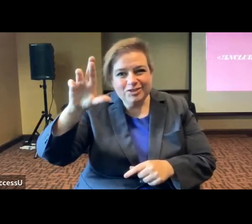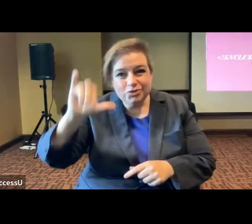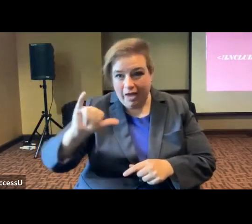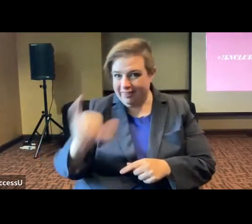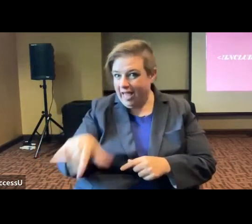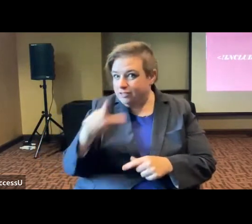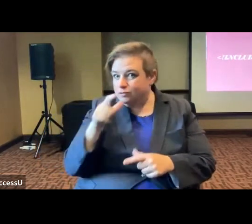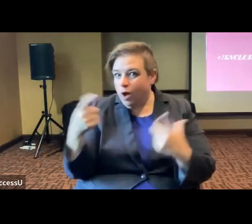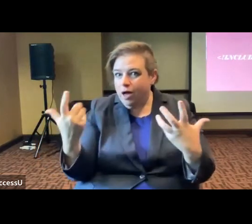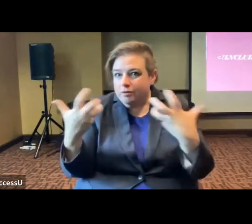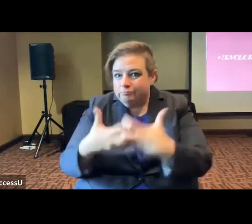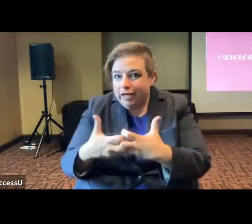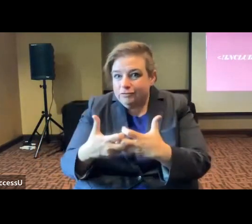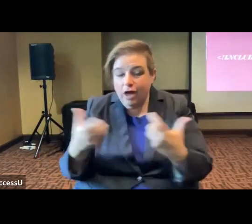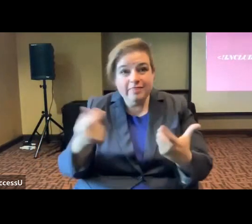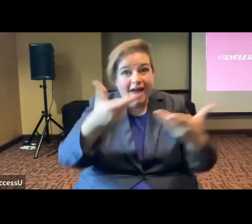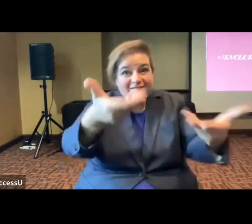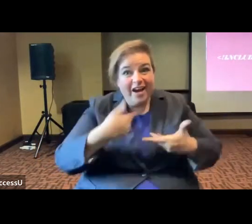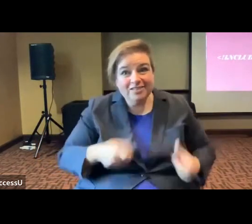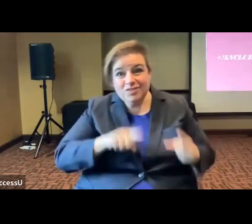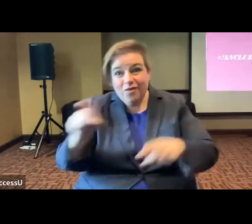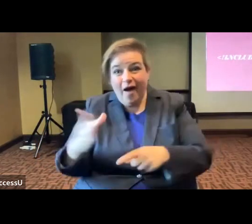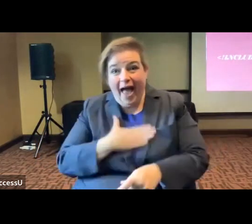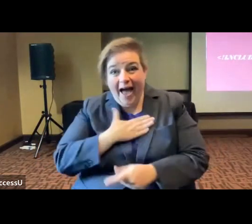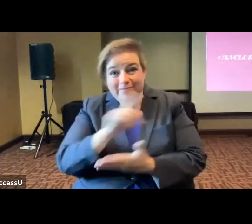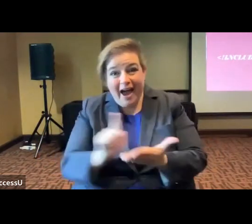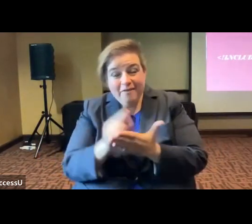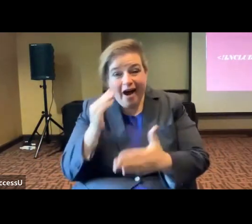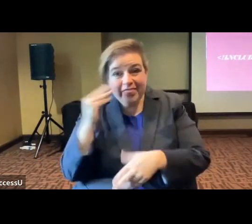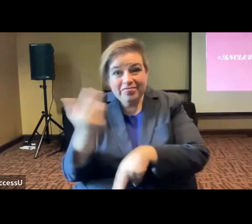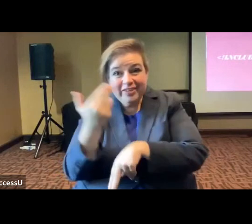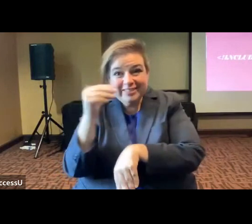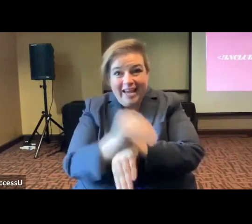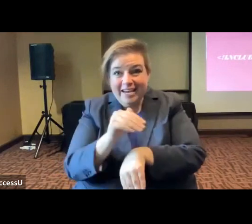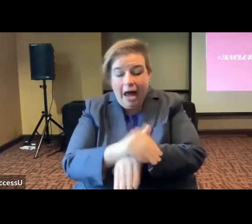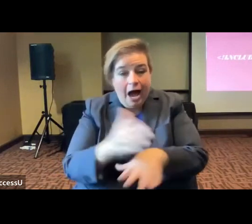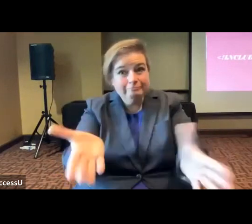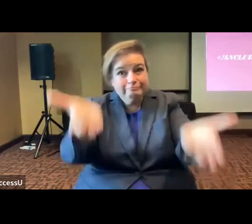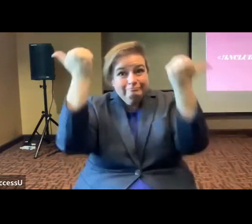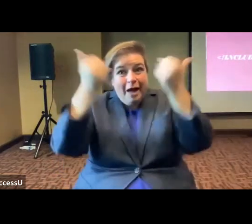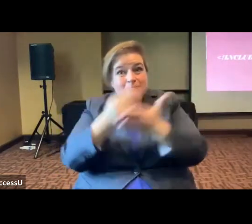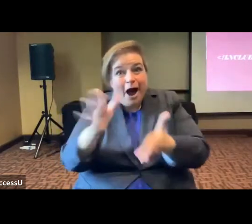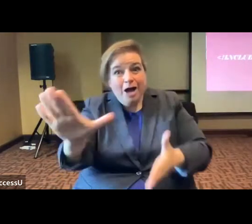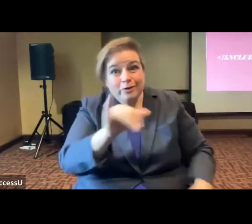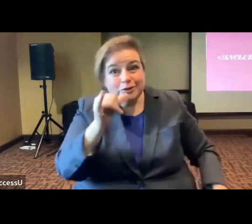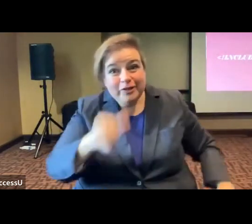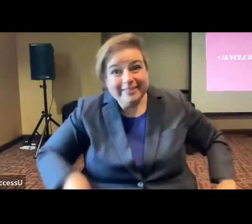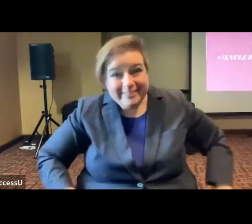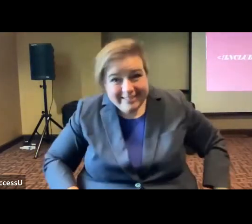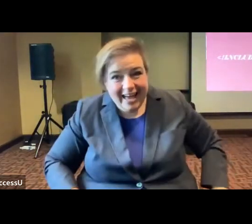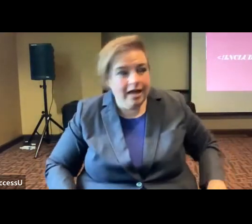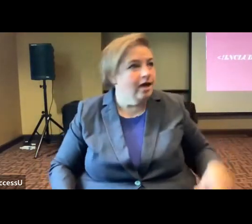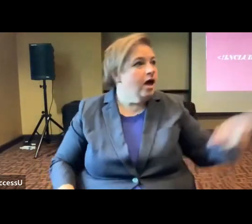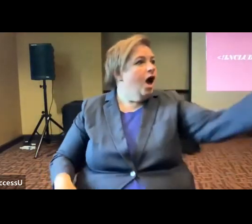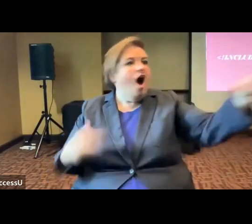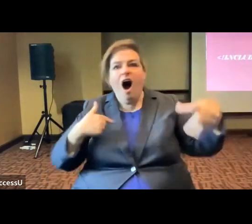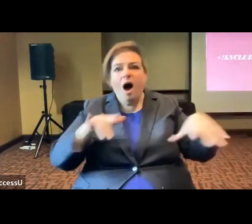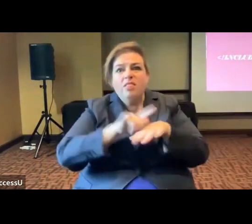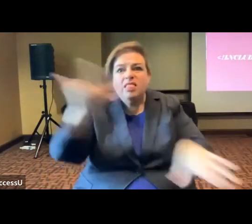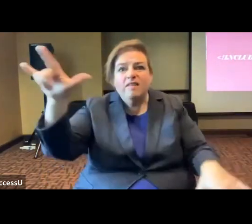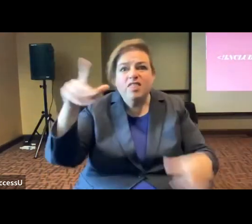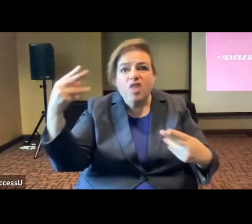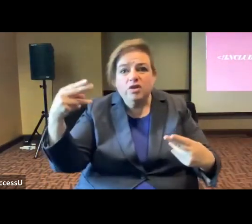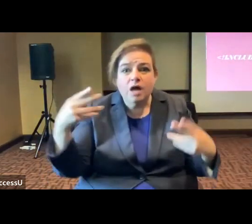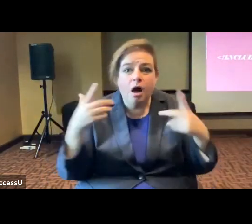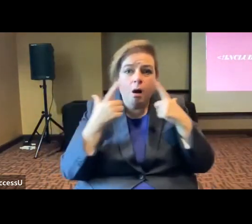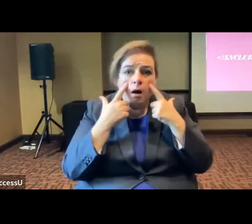hub. They invited us all to come to happy hour with them on Thursday night, and they're buying them drinks. So I'm leaving Thursday.